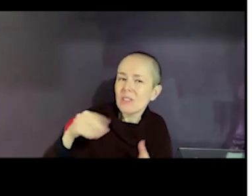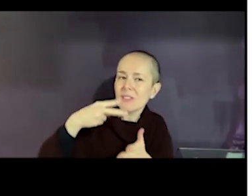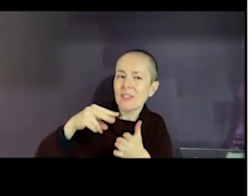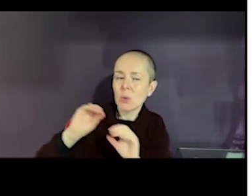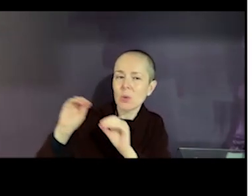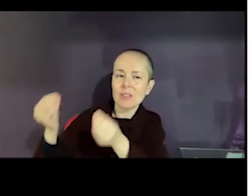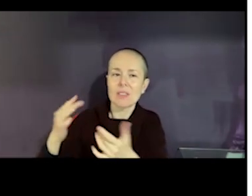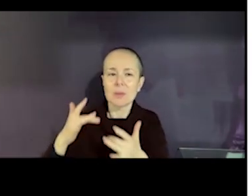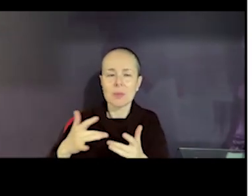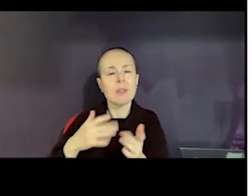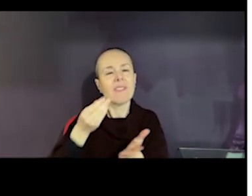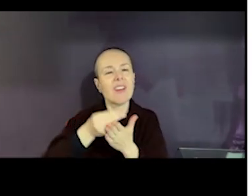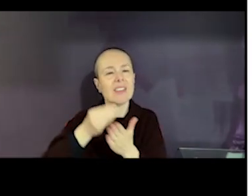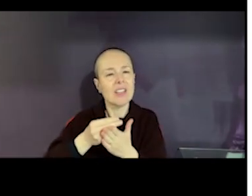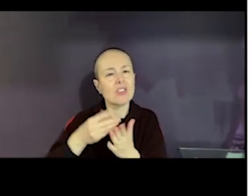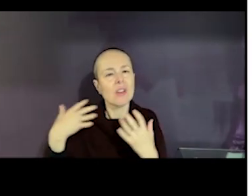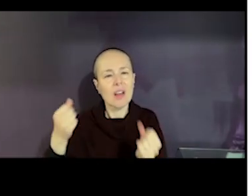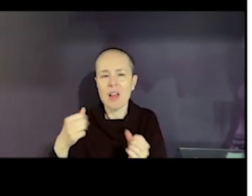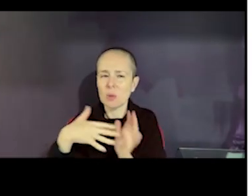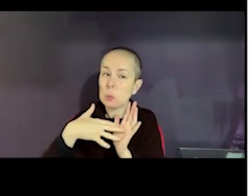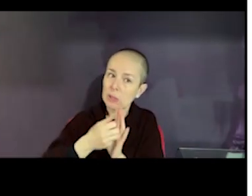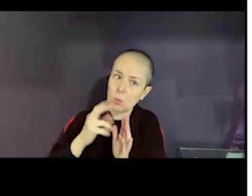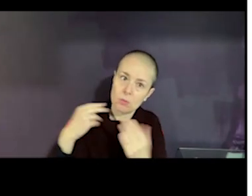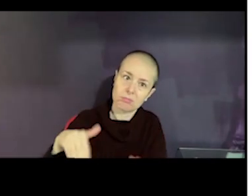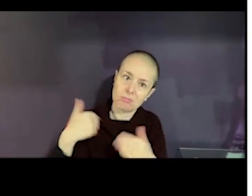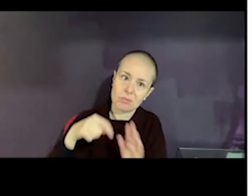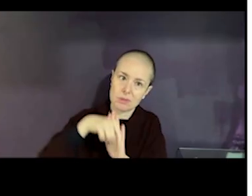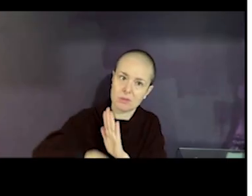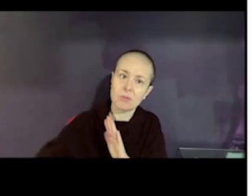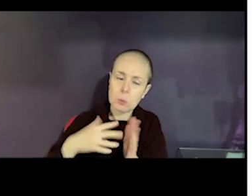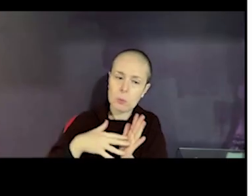financial health as weak or very weak, and this impacts the gigs available and how